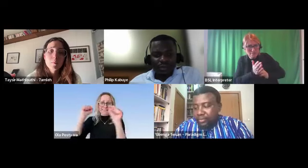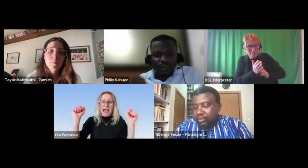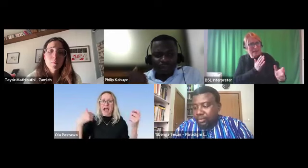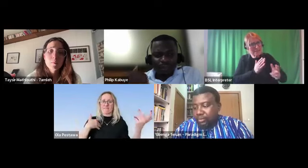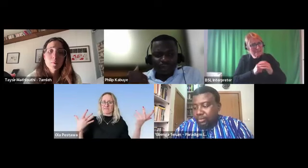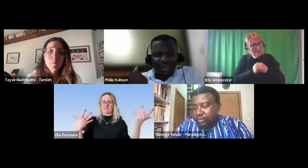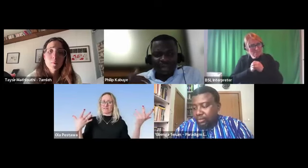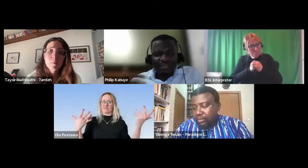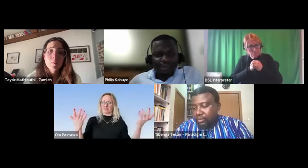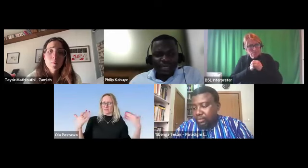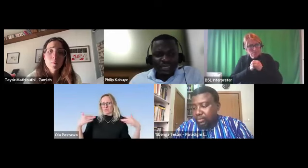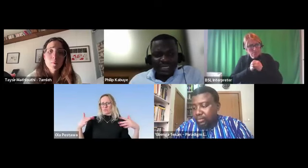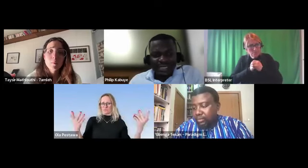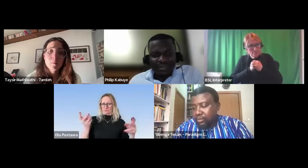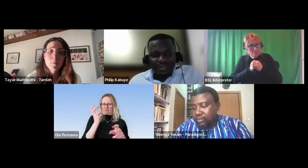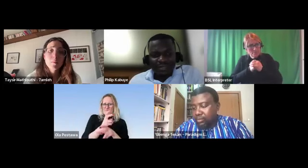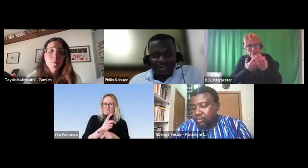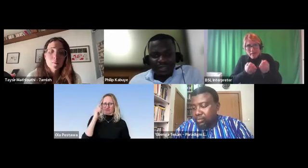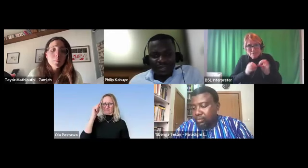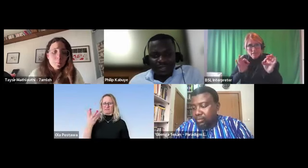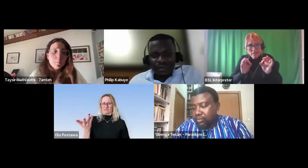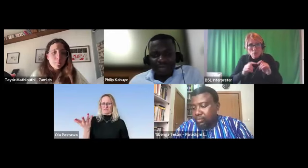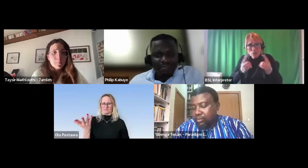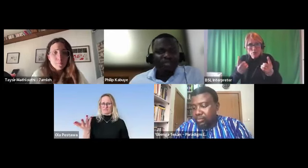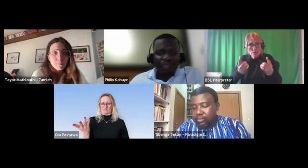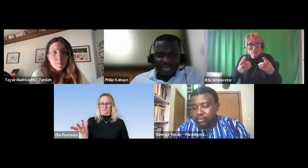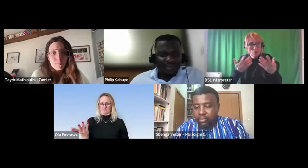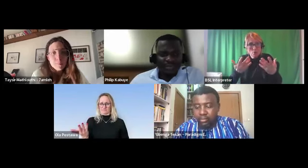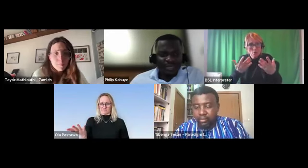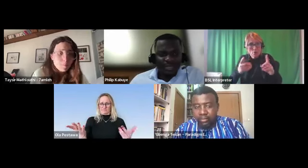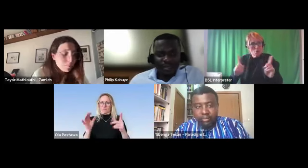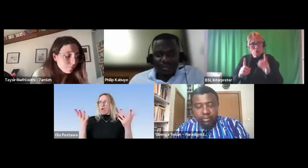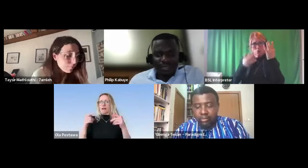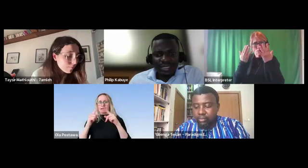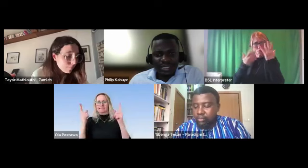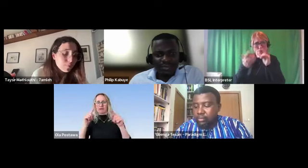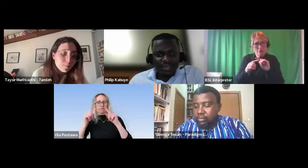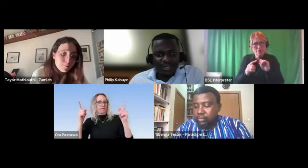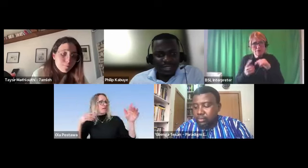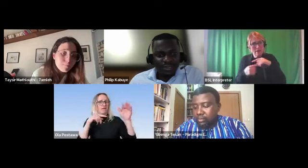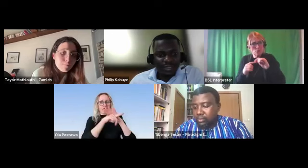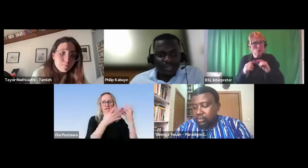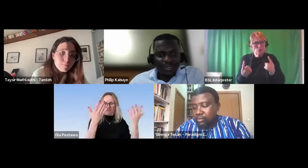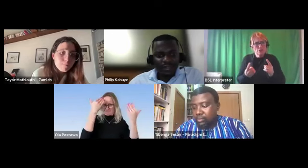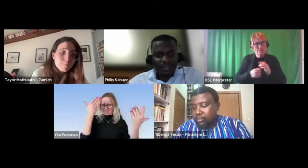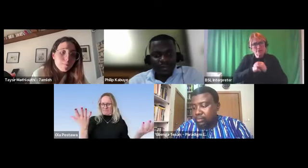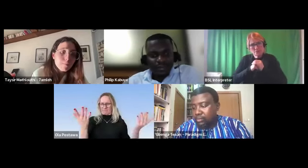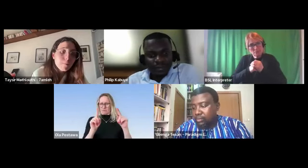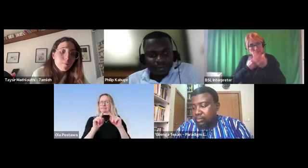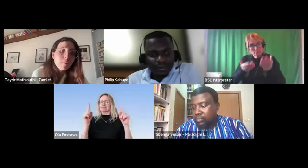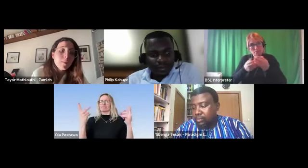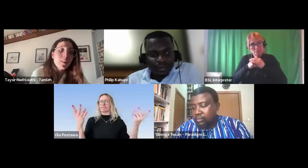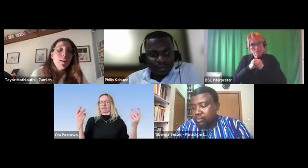so have there been alternatives? Or maybe what are your thoughts around alternatives in such a context?